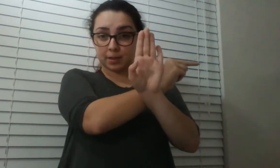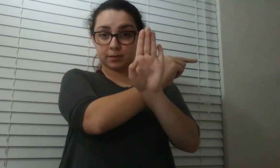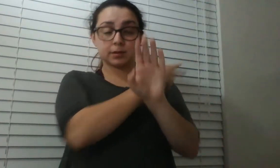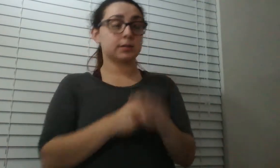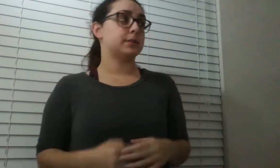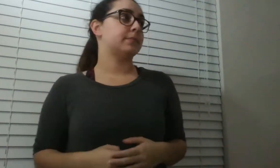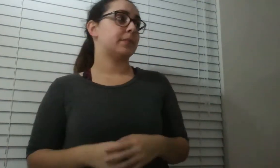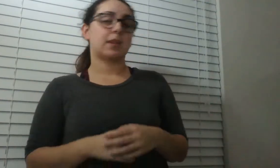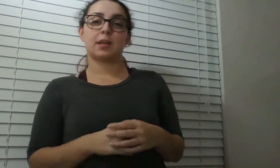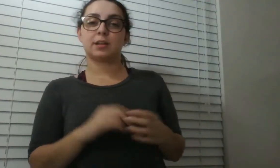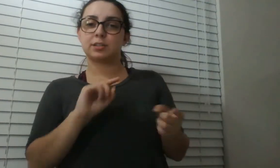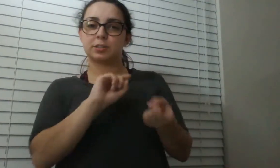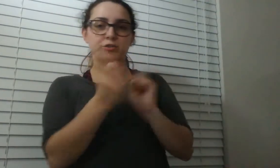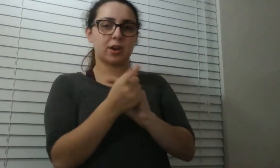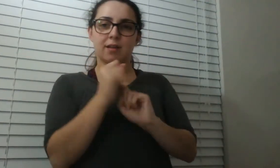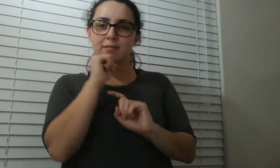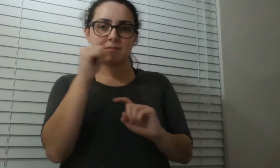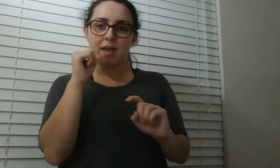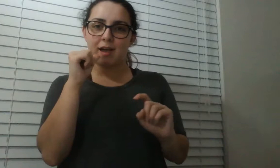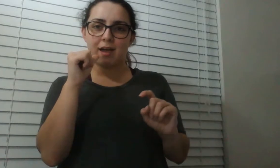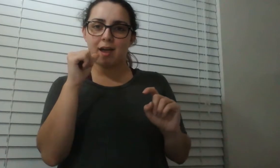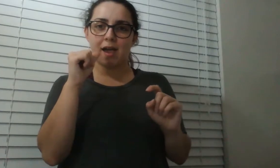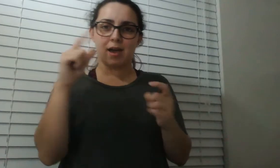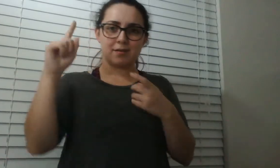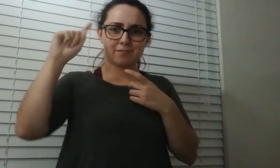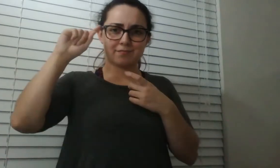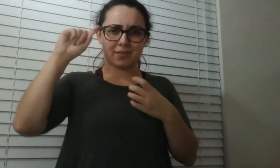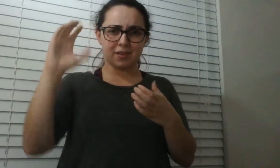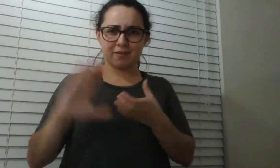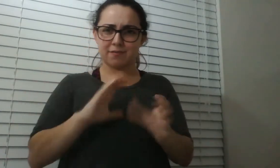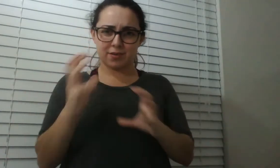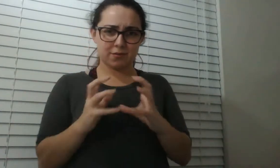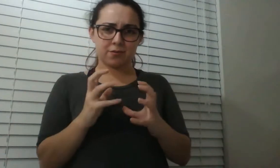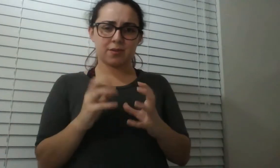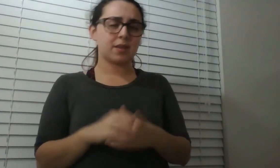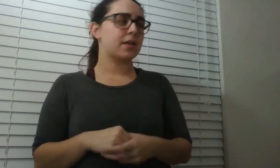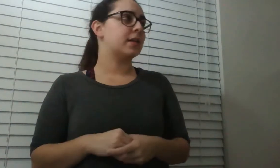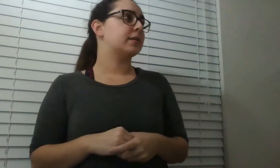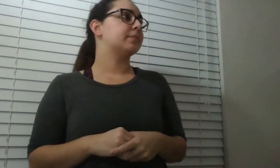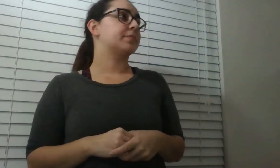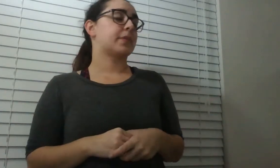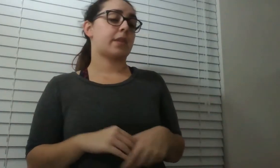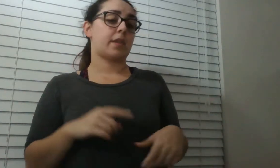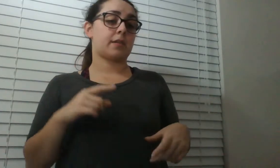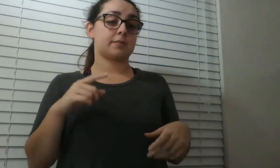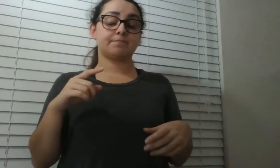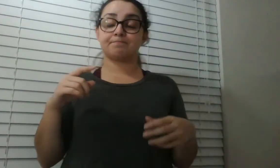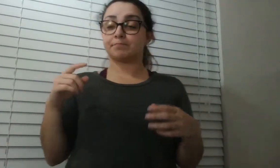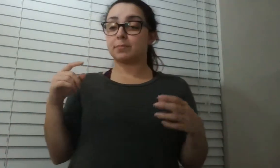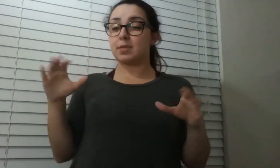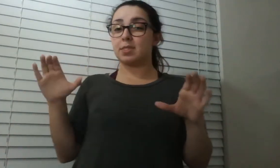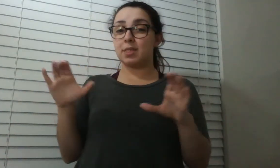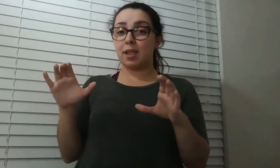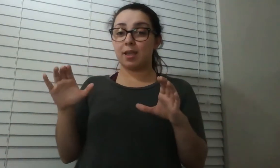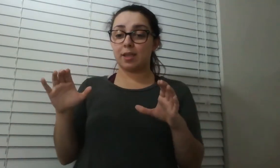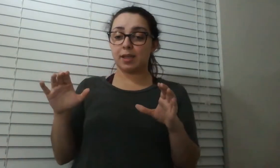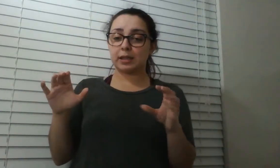most important thing about the duck to the babies is not that it is yellow or round or duck-like in any way. It was